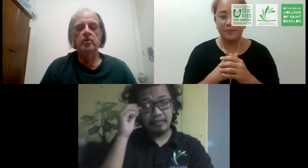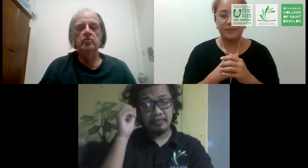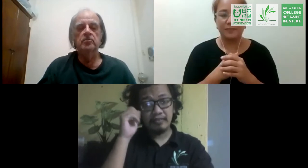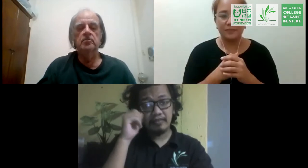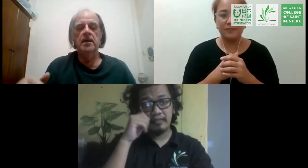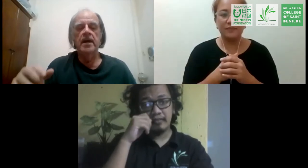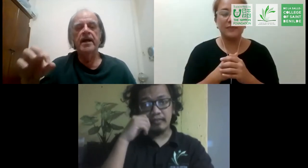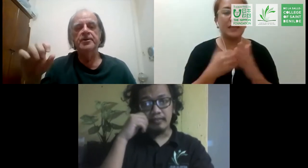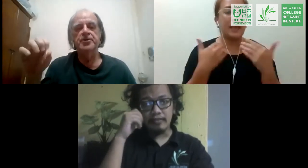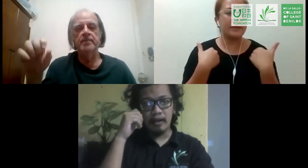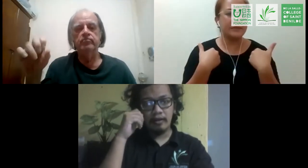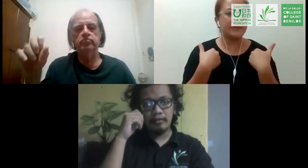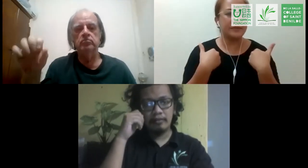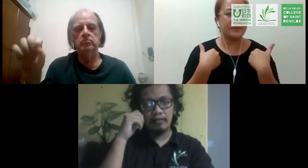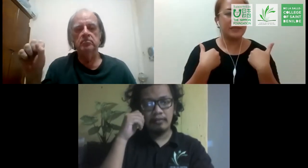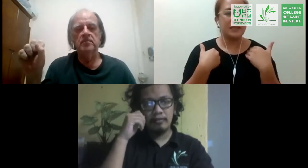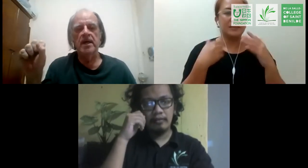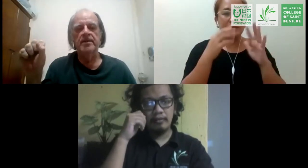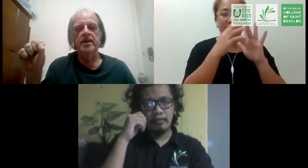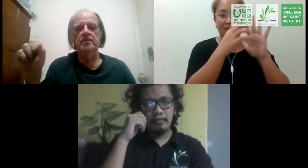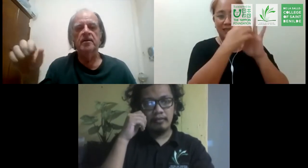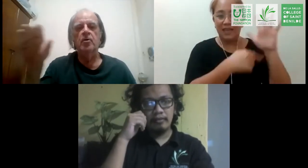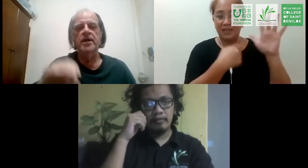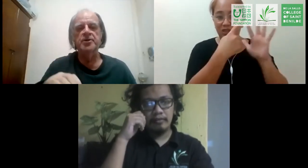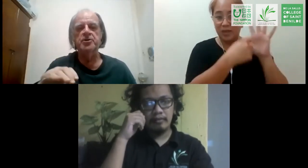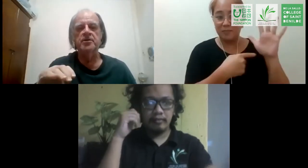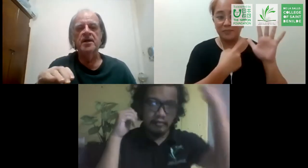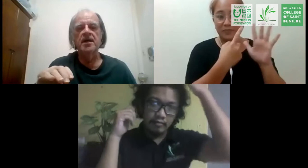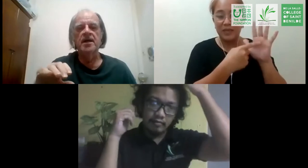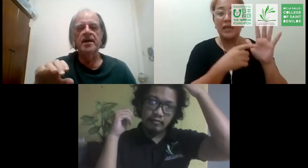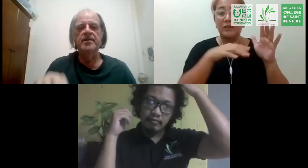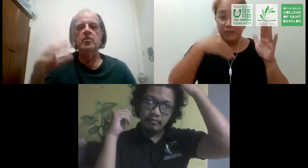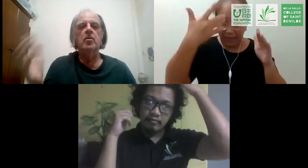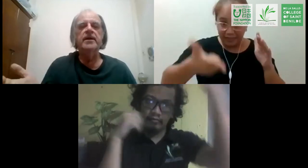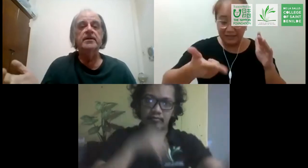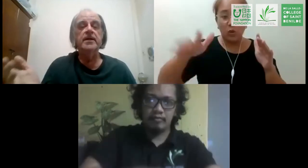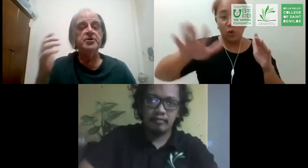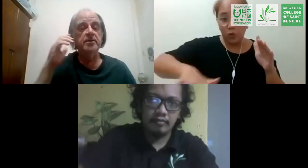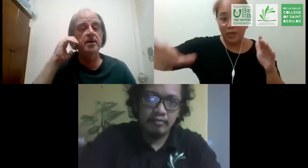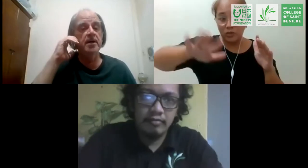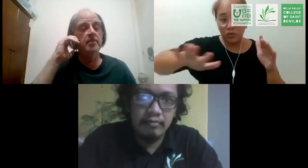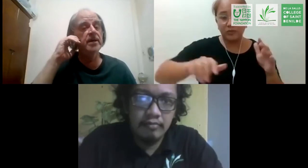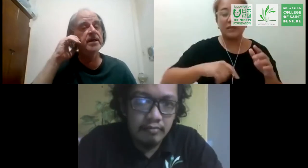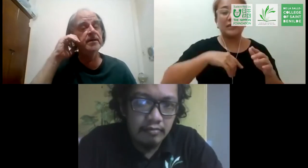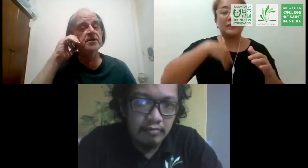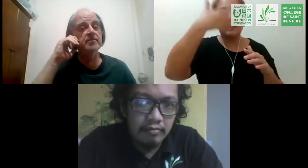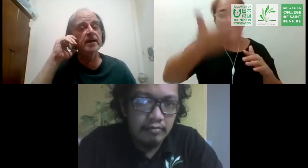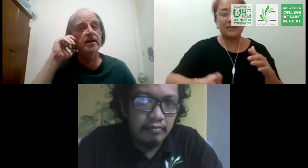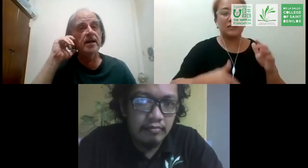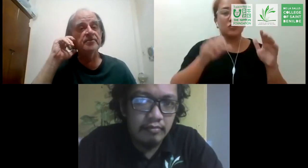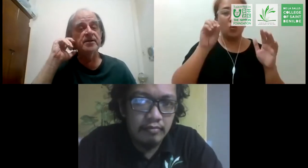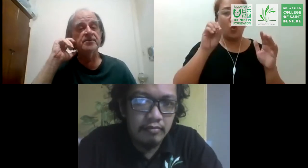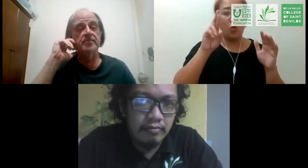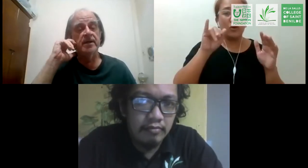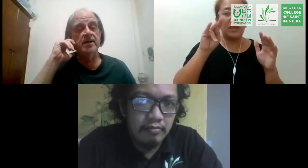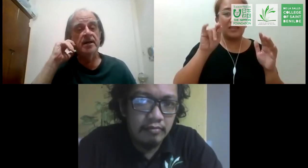they do hand shape and then location and then orientation. But that doesn't make a